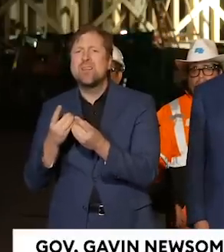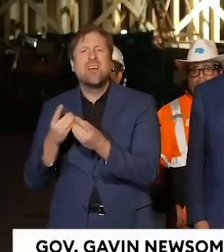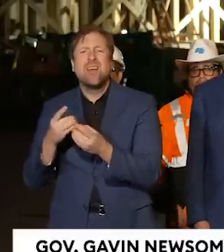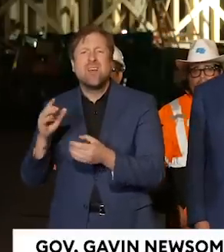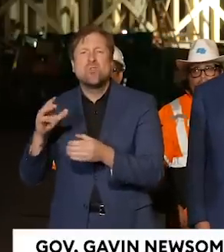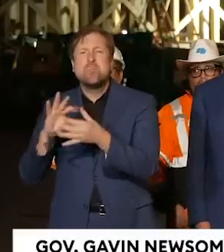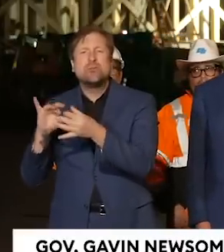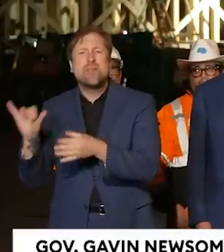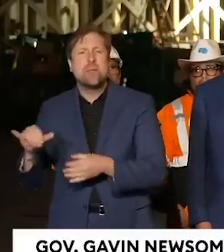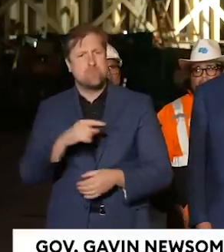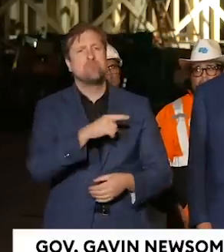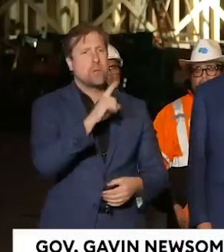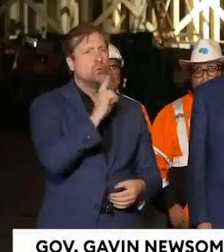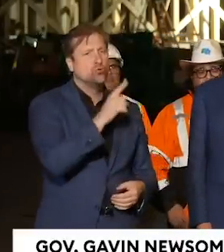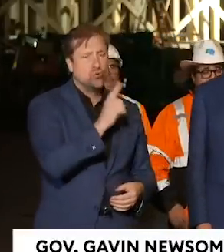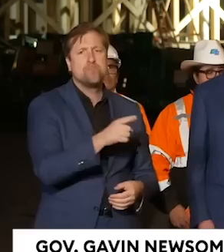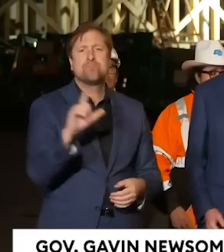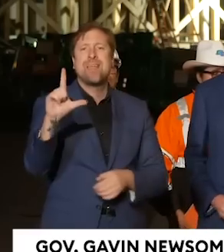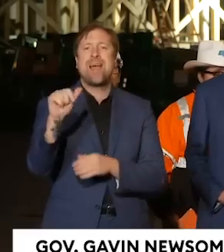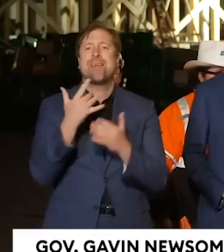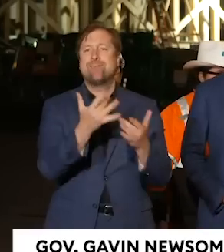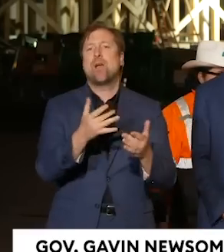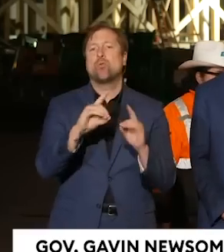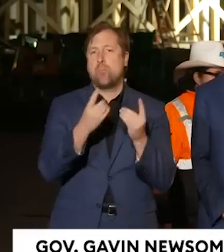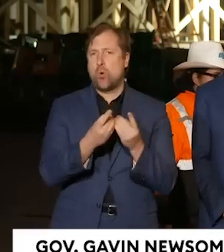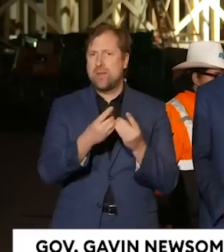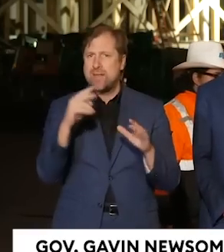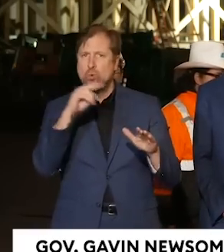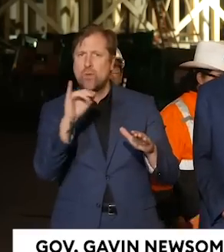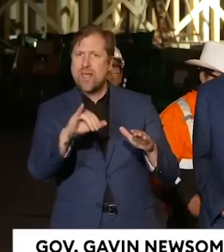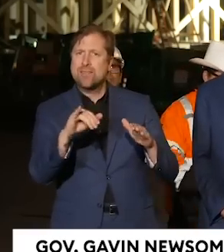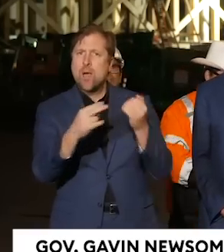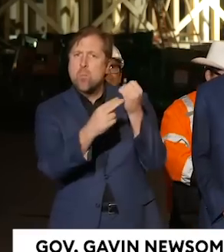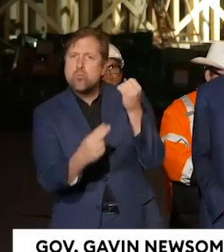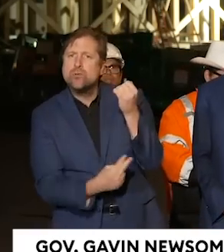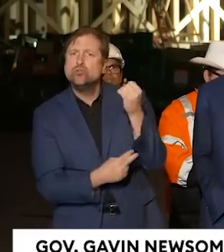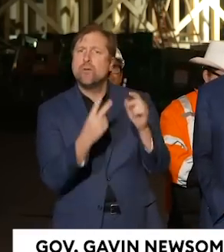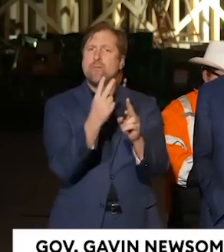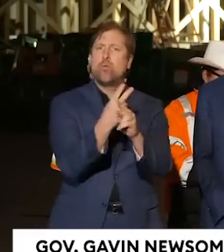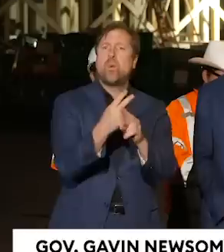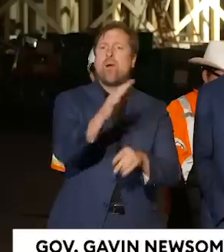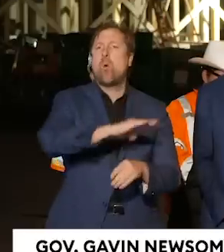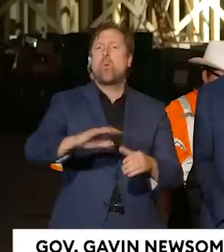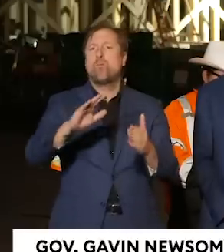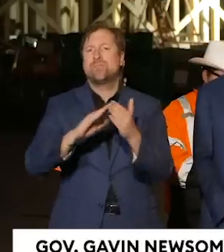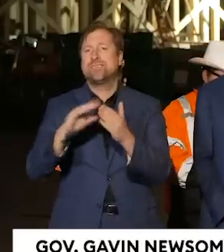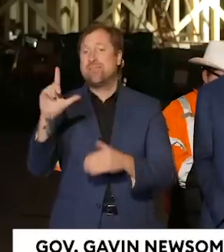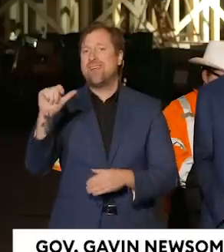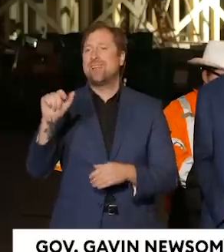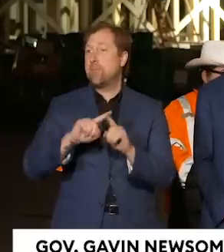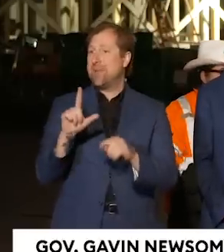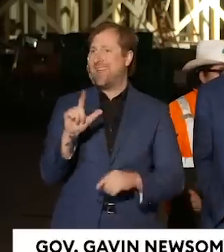survey LA Fire is looking at the freeway underpasses around the city. But let me just say that